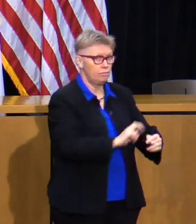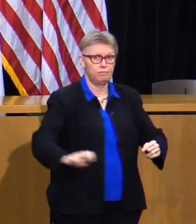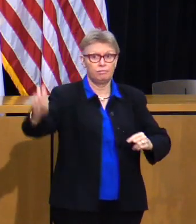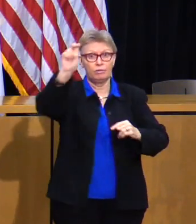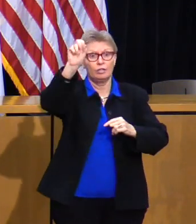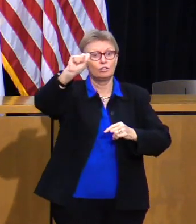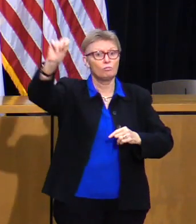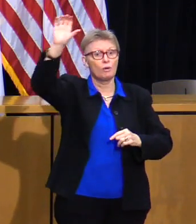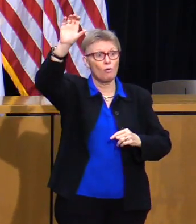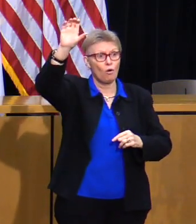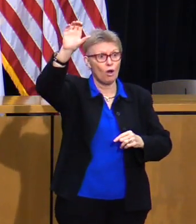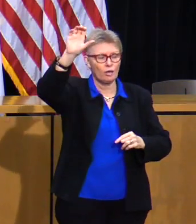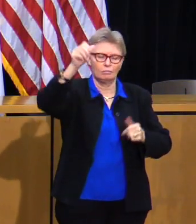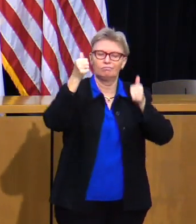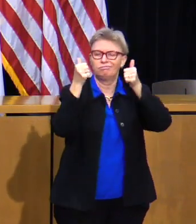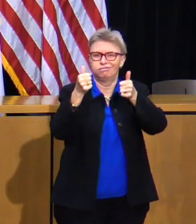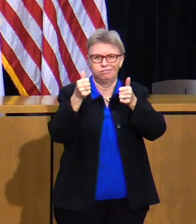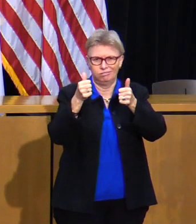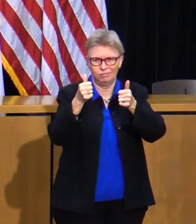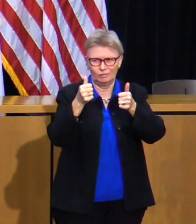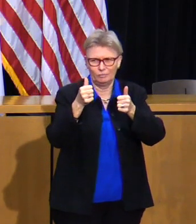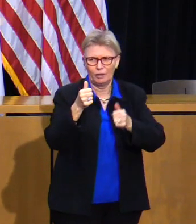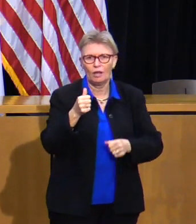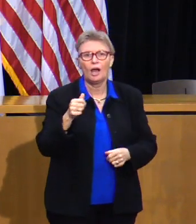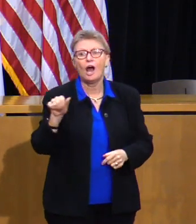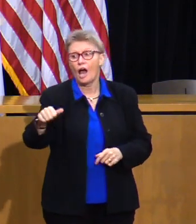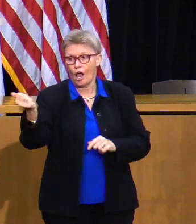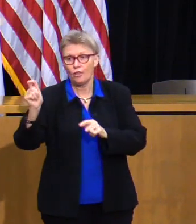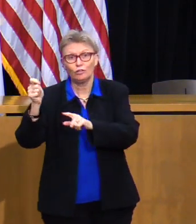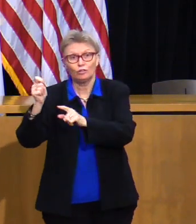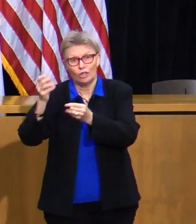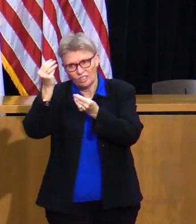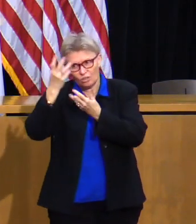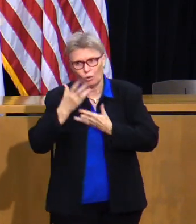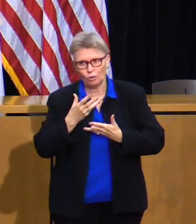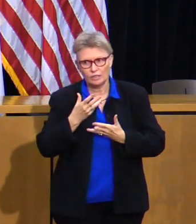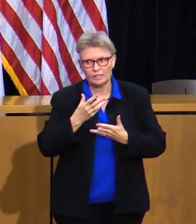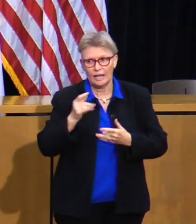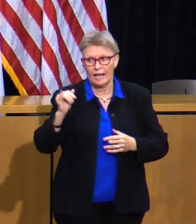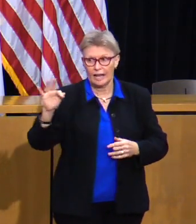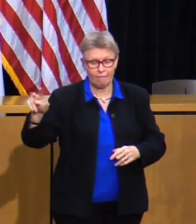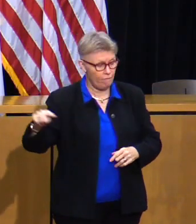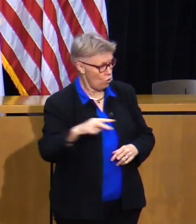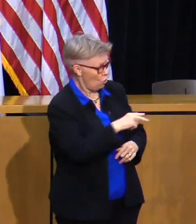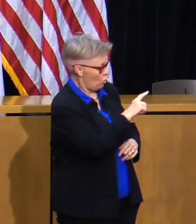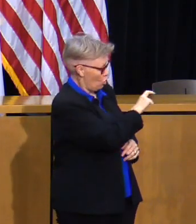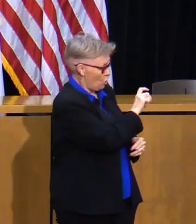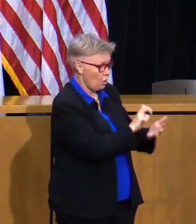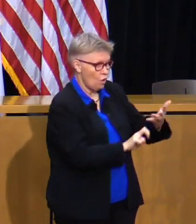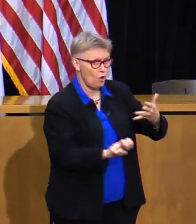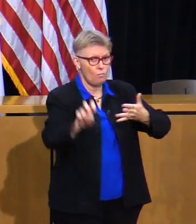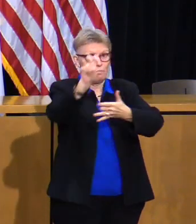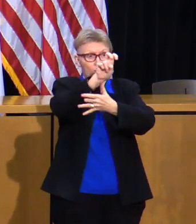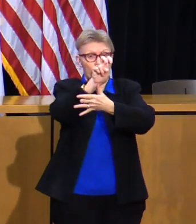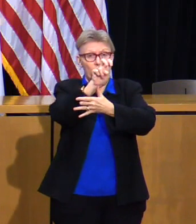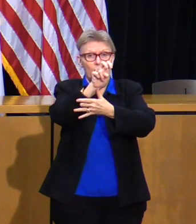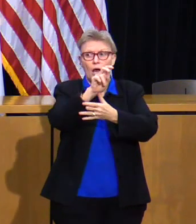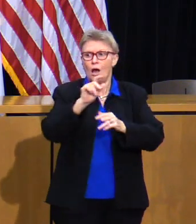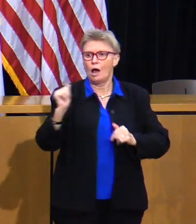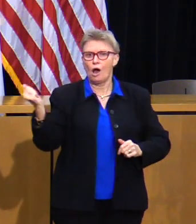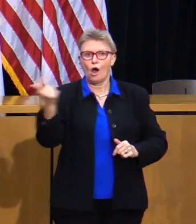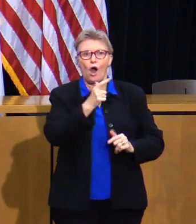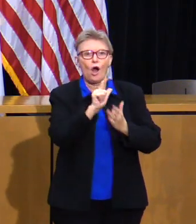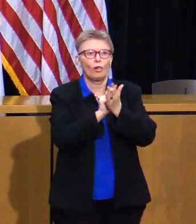Court. One of her colleagues stated that her appointment would be a source of pride to the members of the bar and the